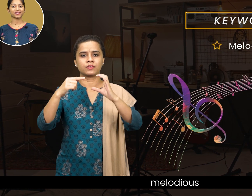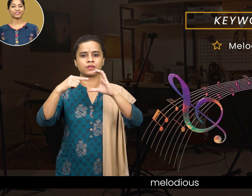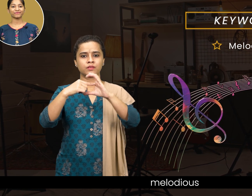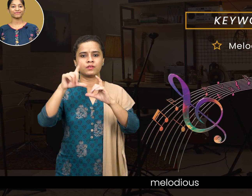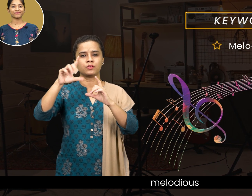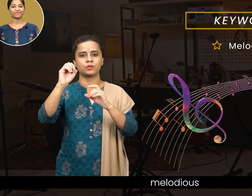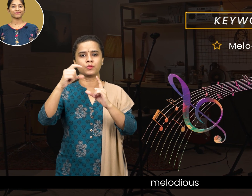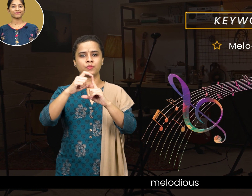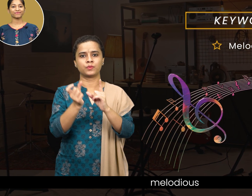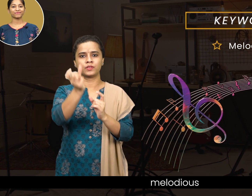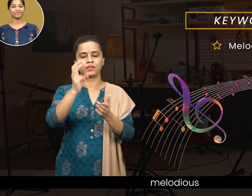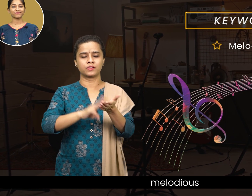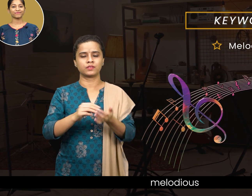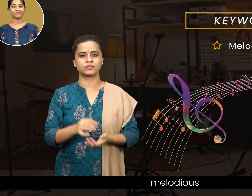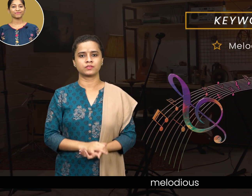melodious,